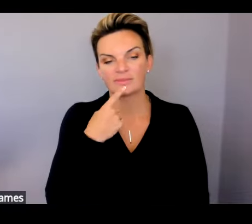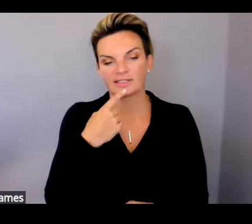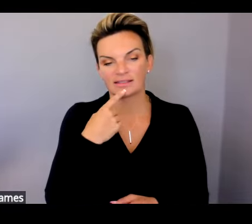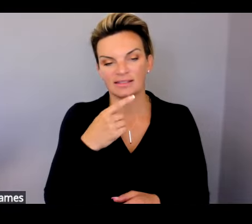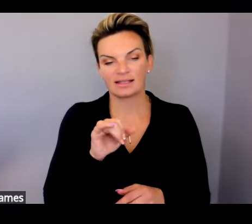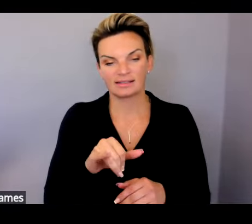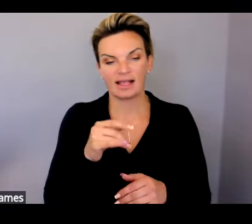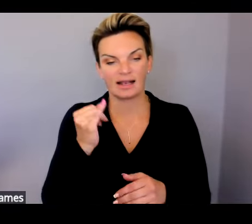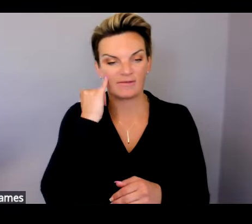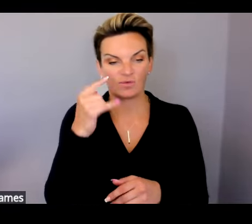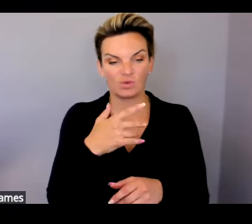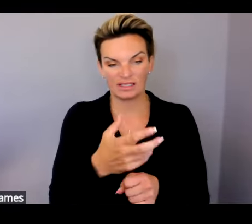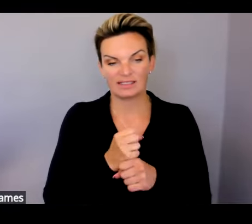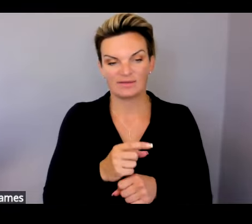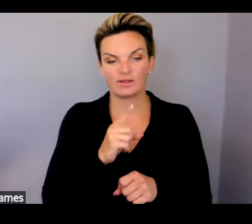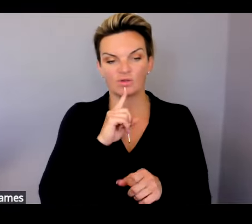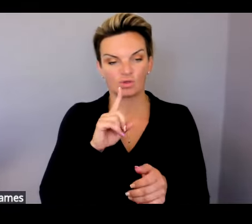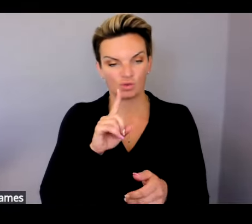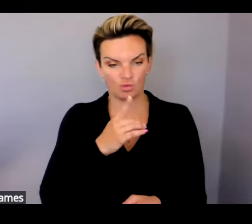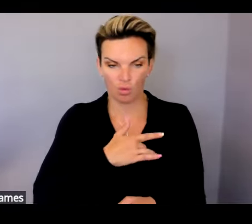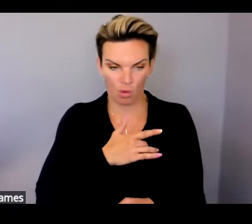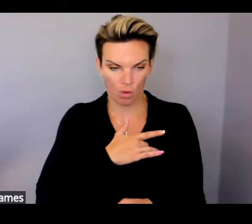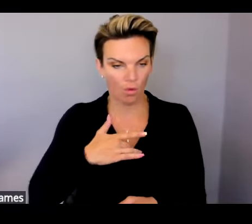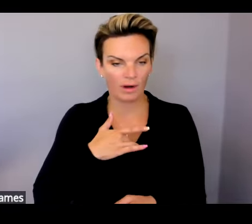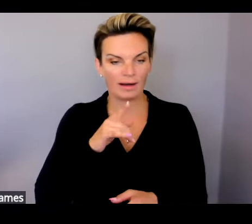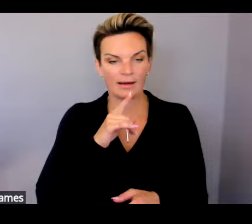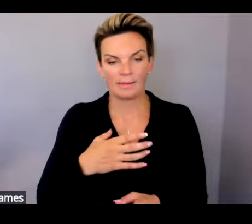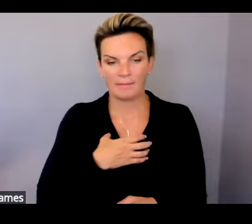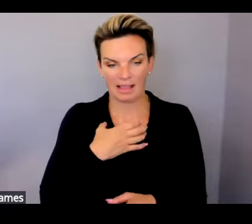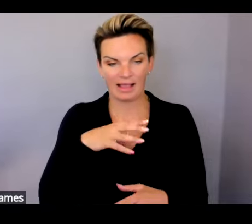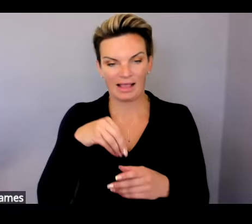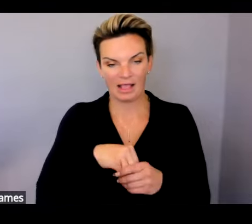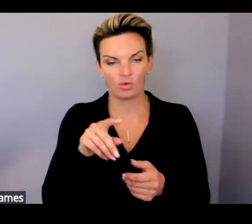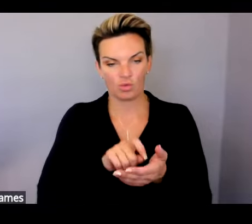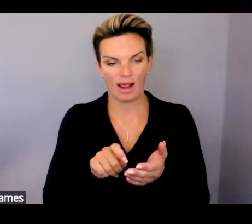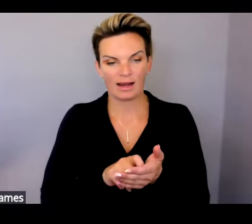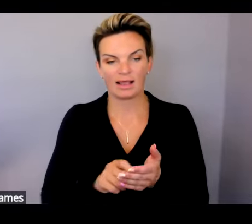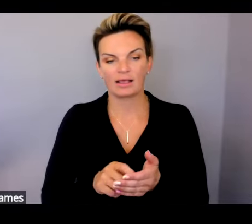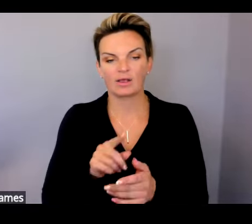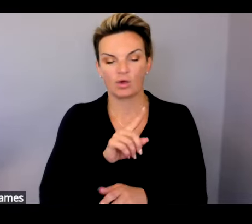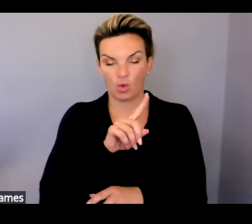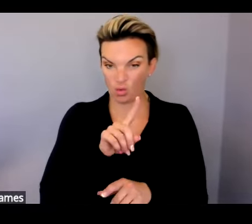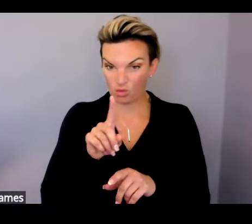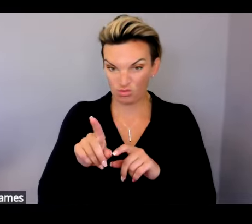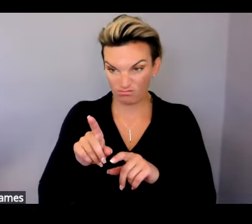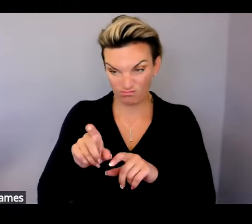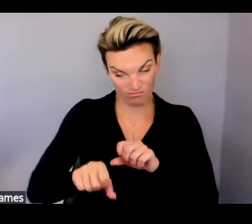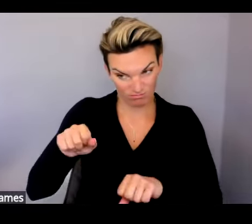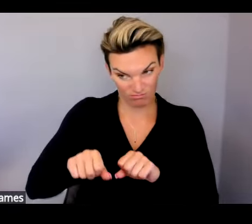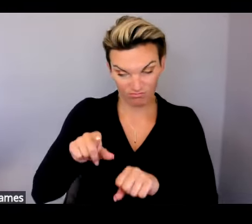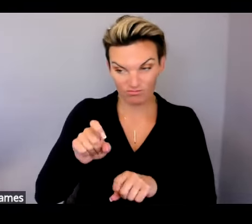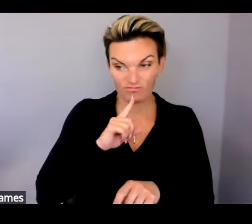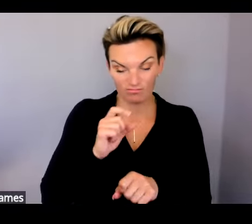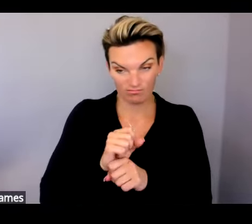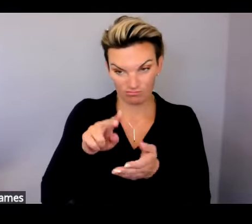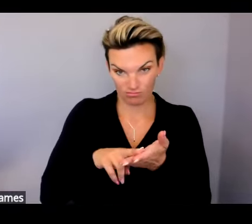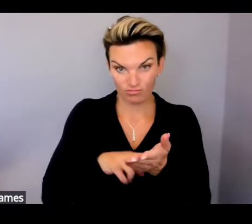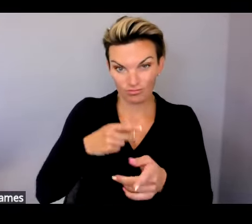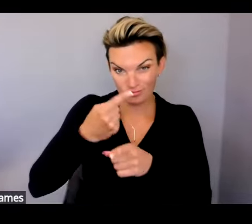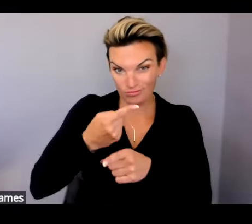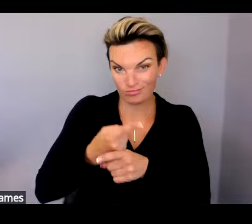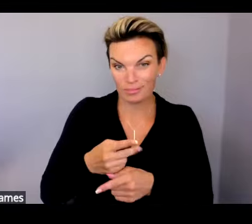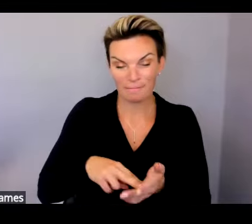writing questioning the genuineness of the signature of a circulator, it shall commence an investigation. crystal clear. You have to